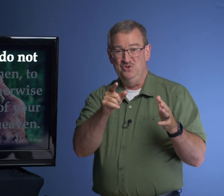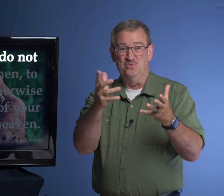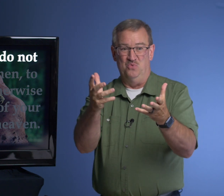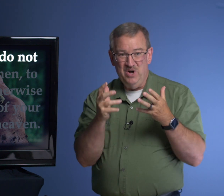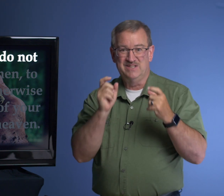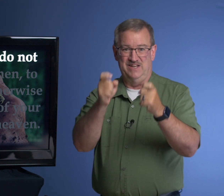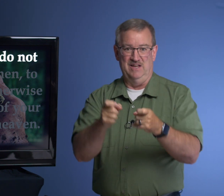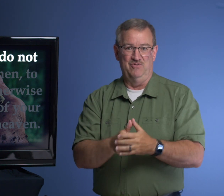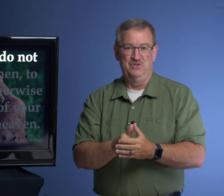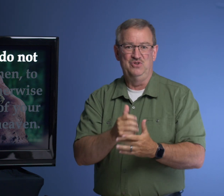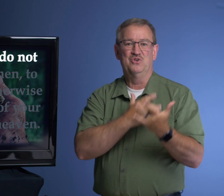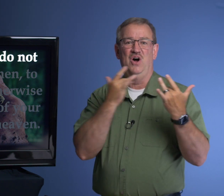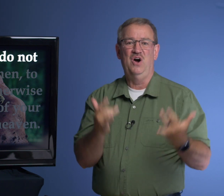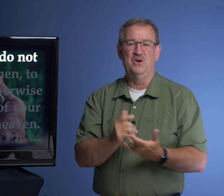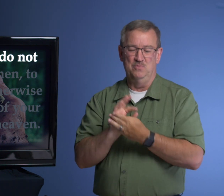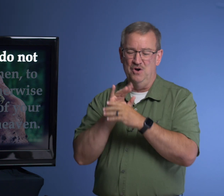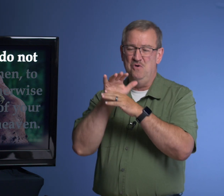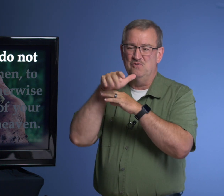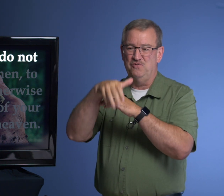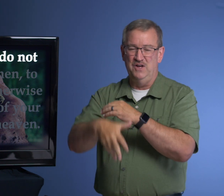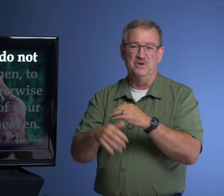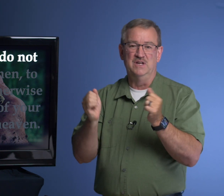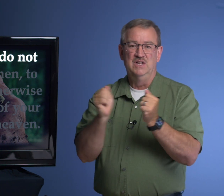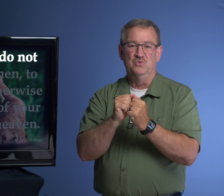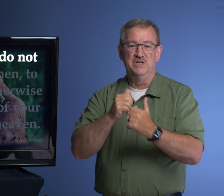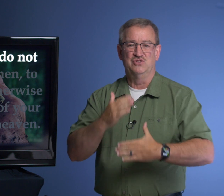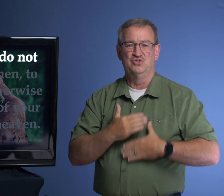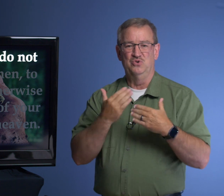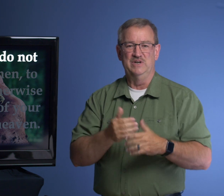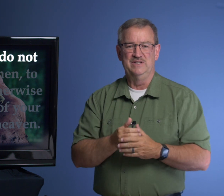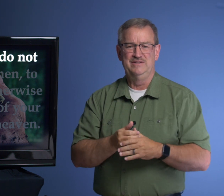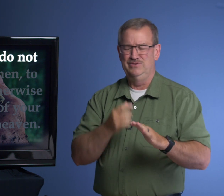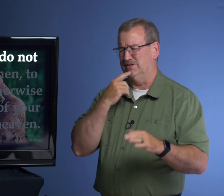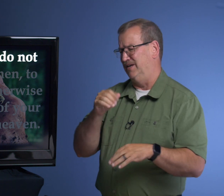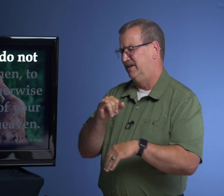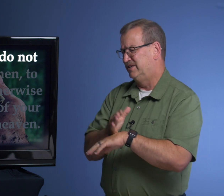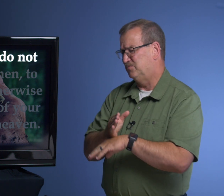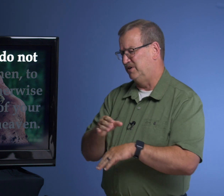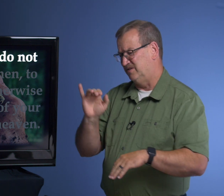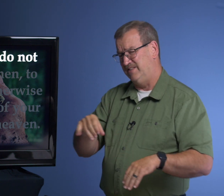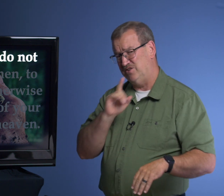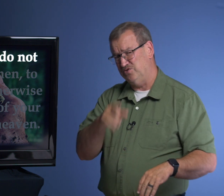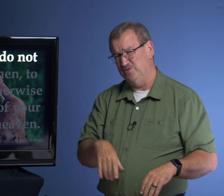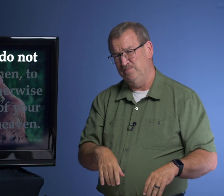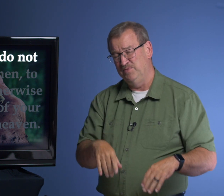will want to give. Your heart will be overflowing with joy. You say, Jim Brayson, is that true?